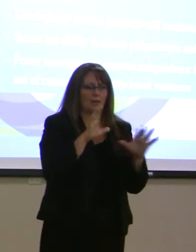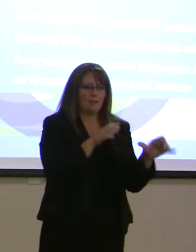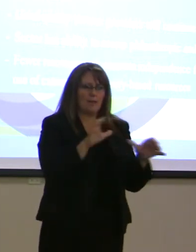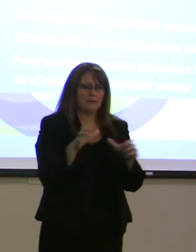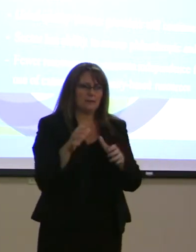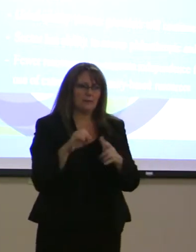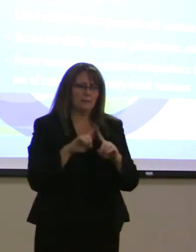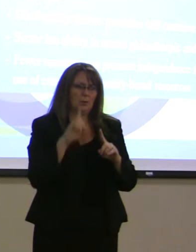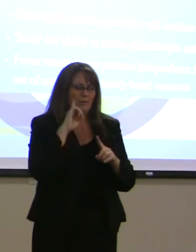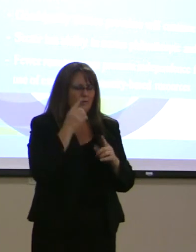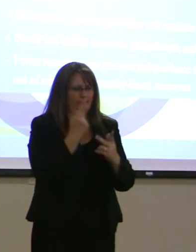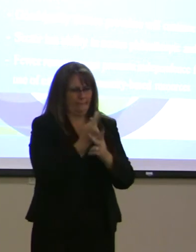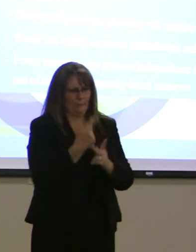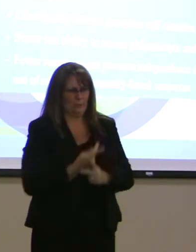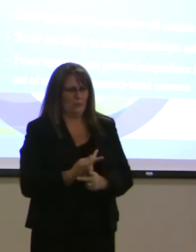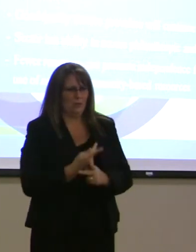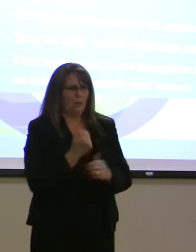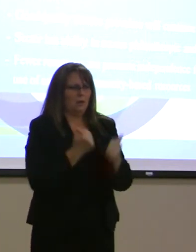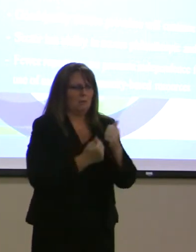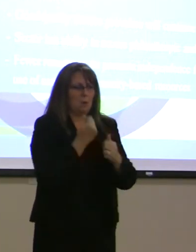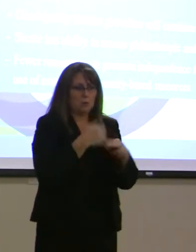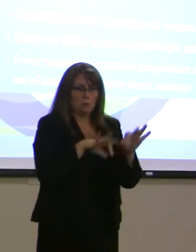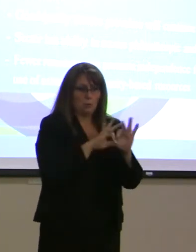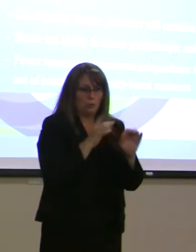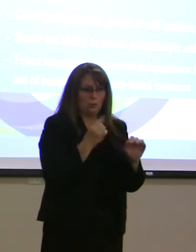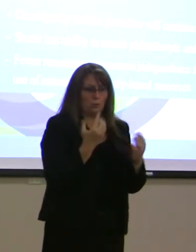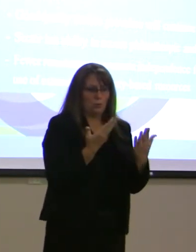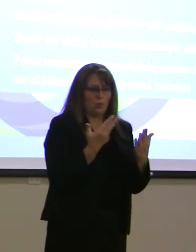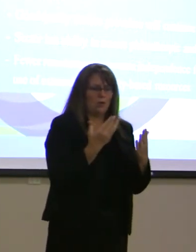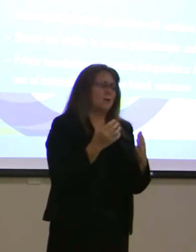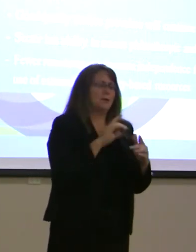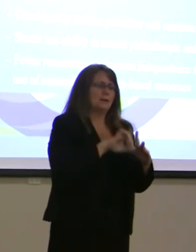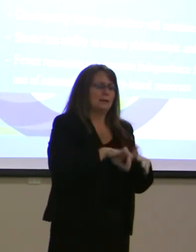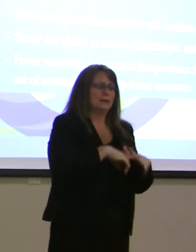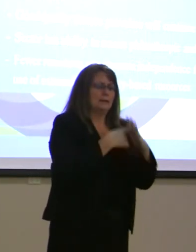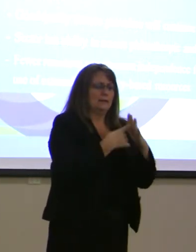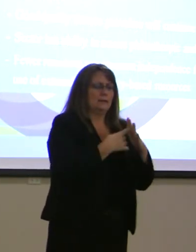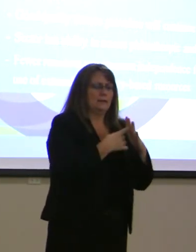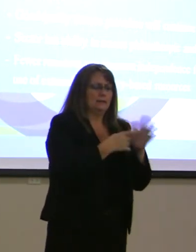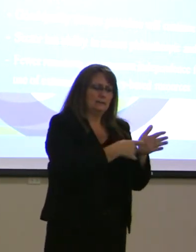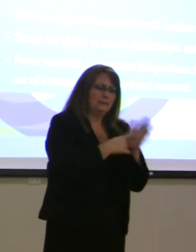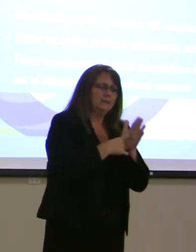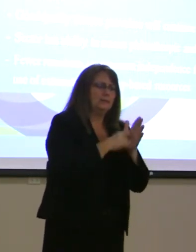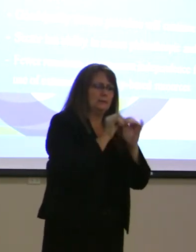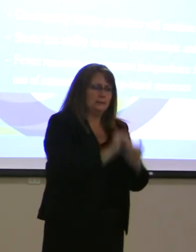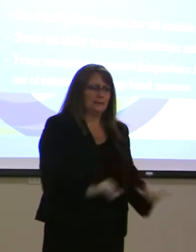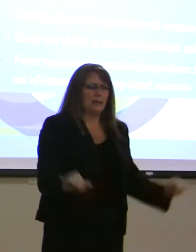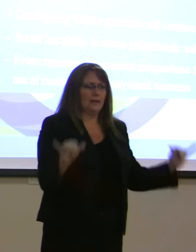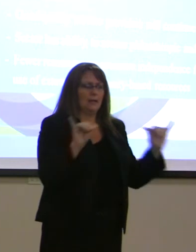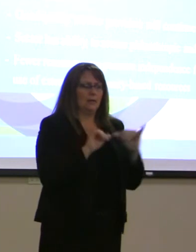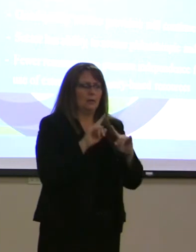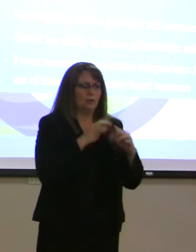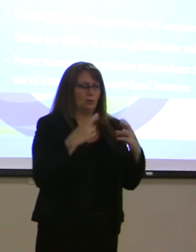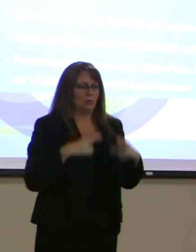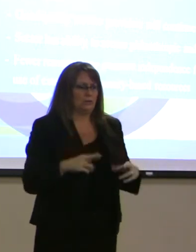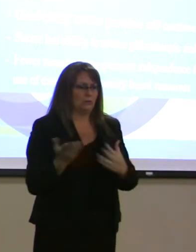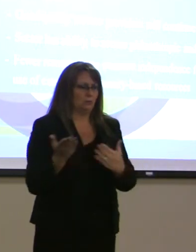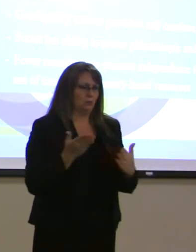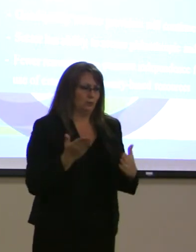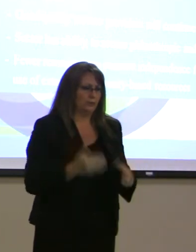sorted. But the most important thing we've done recently is the implementation of mandatory standards in relation to residential